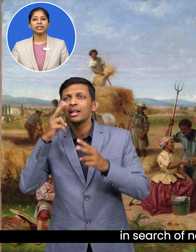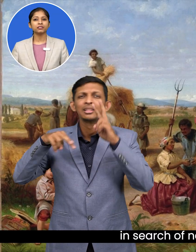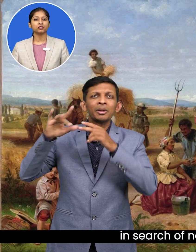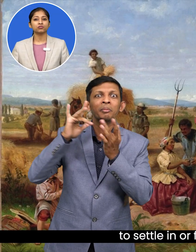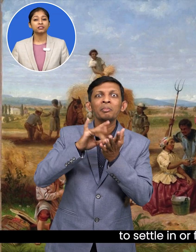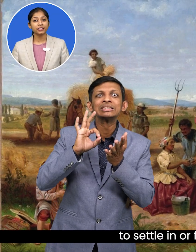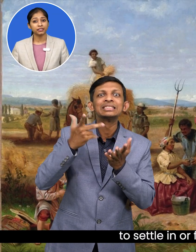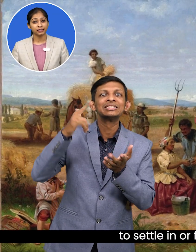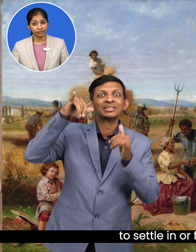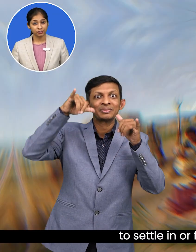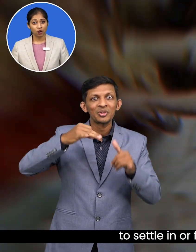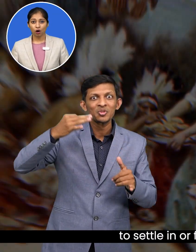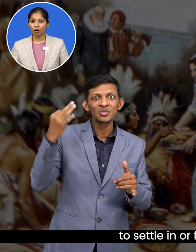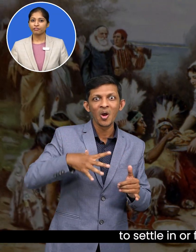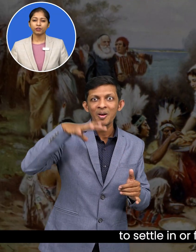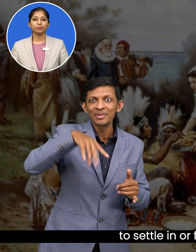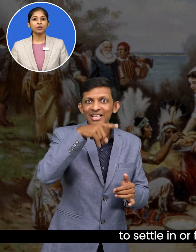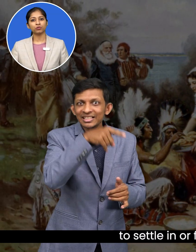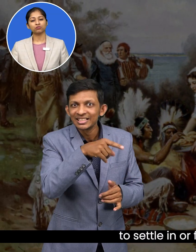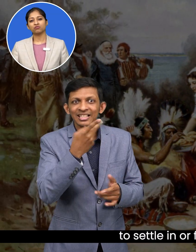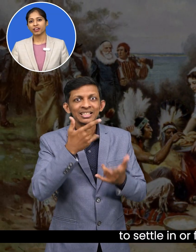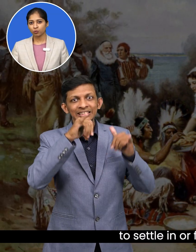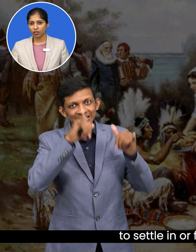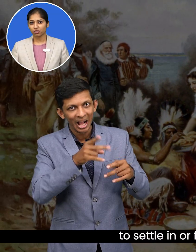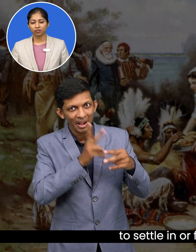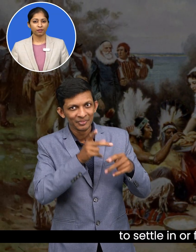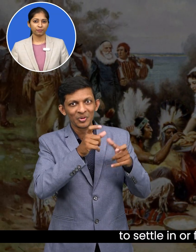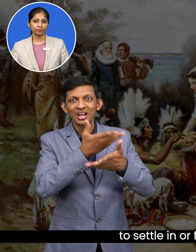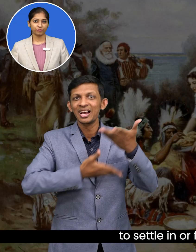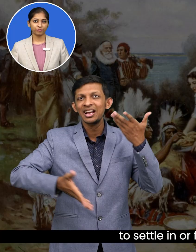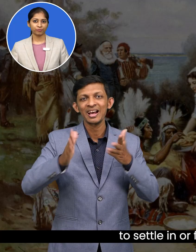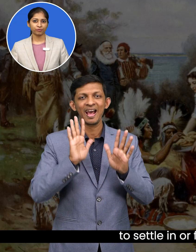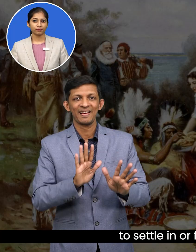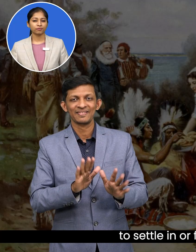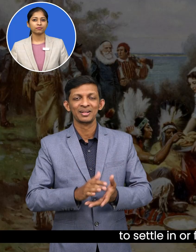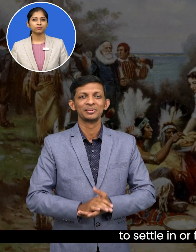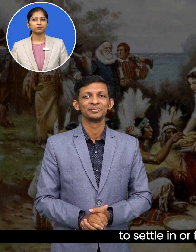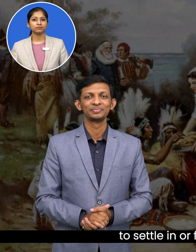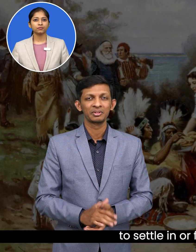new places to settle in or for people to trade with.